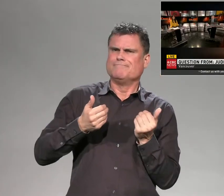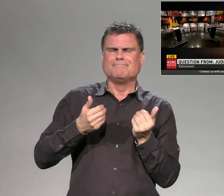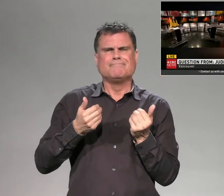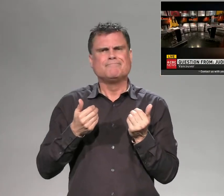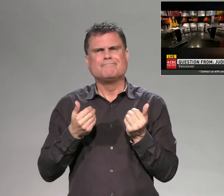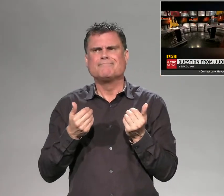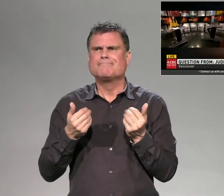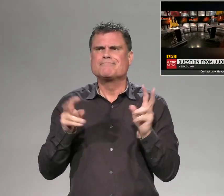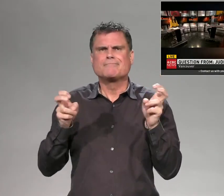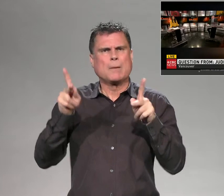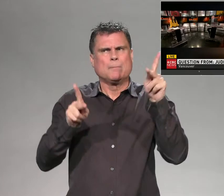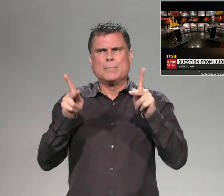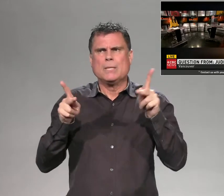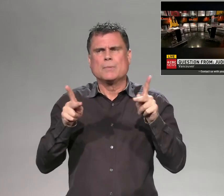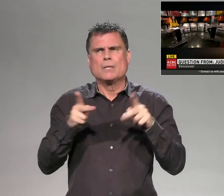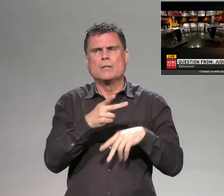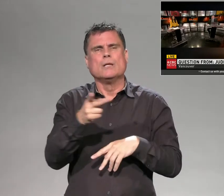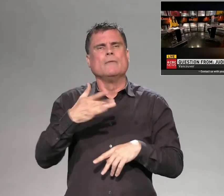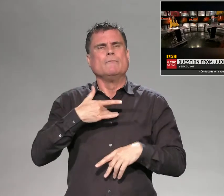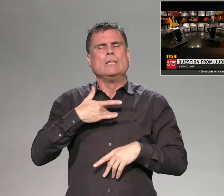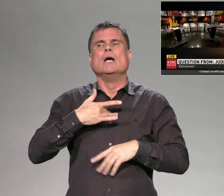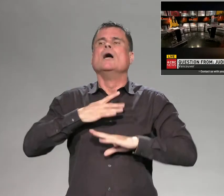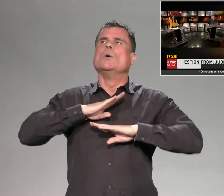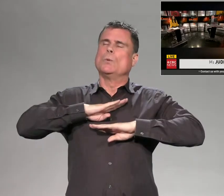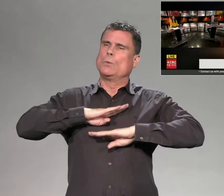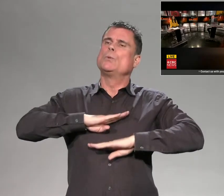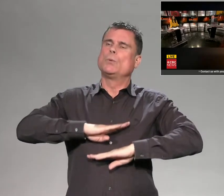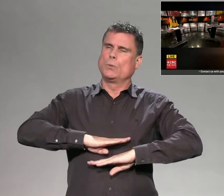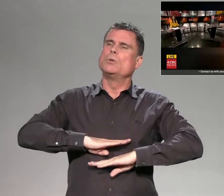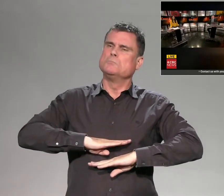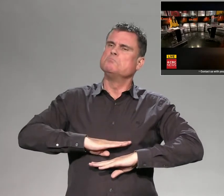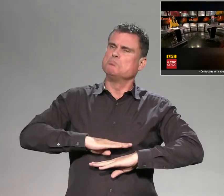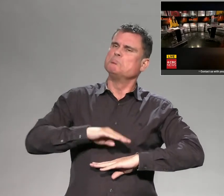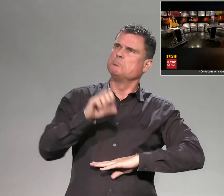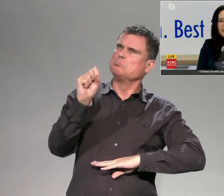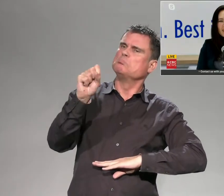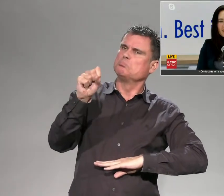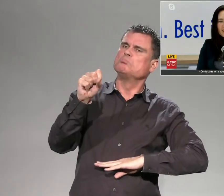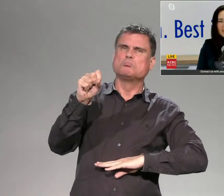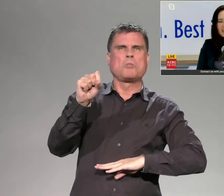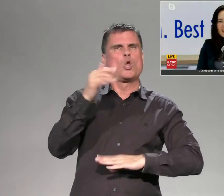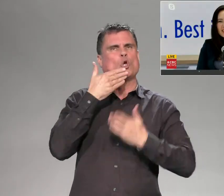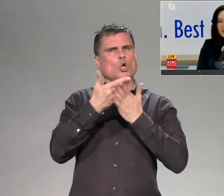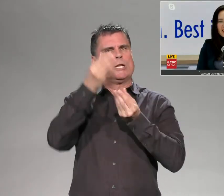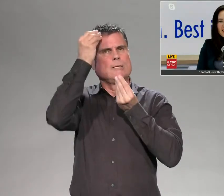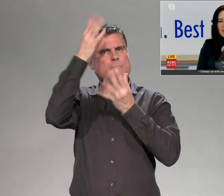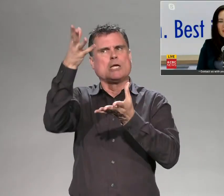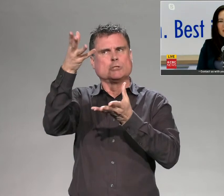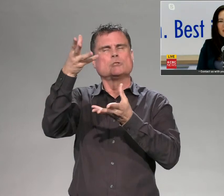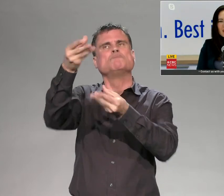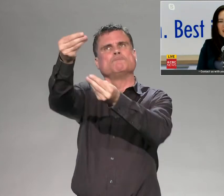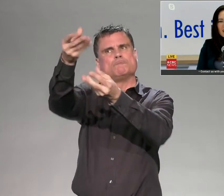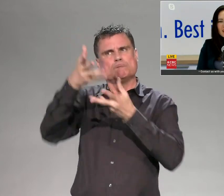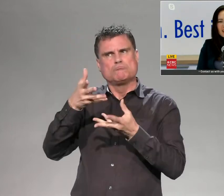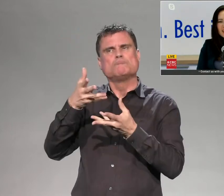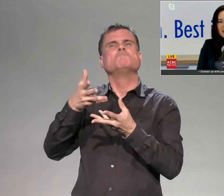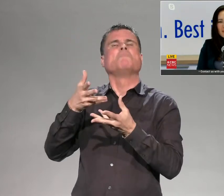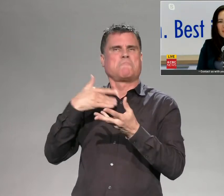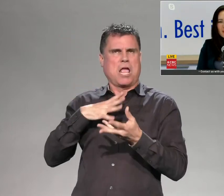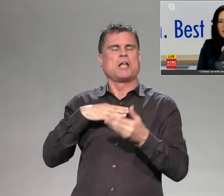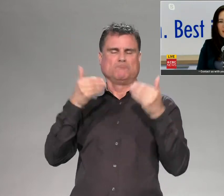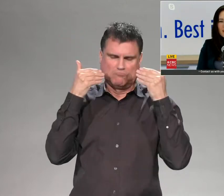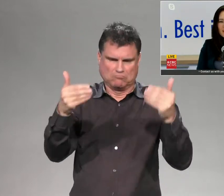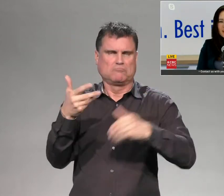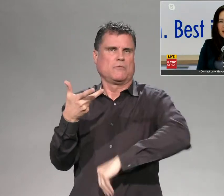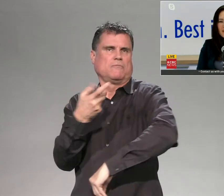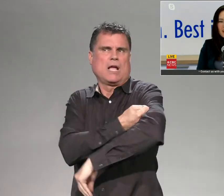to receive a vaccine? It's a good question to you, Dr. Lee. Thank you. And that's an excellent question. And I think